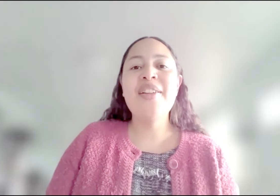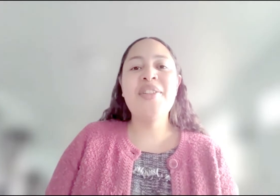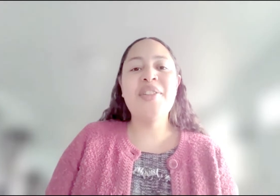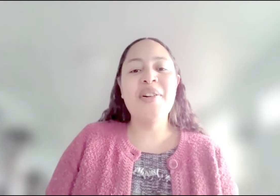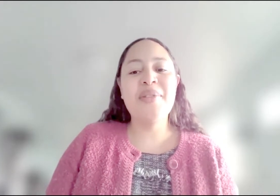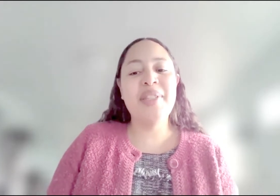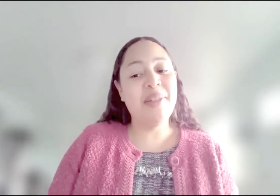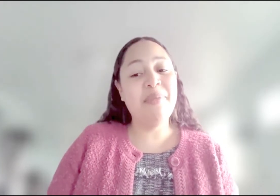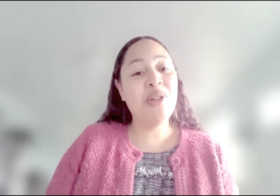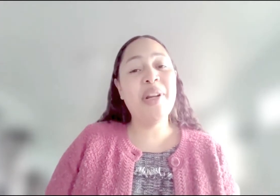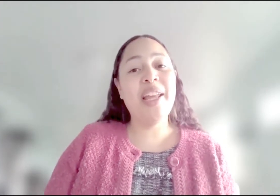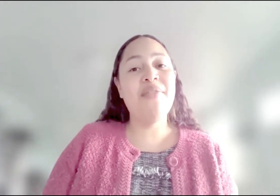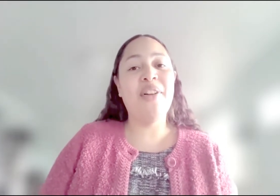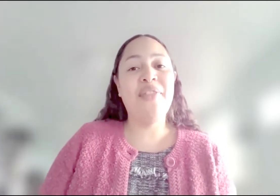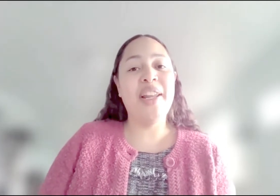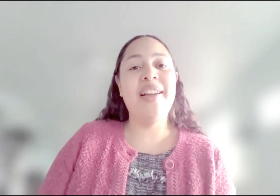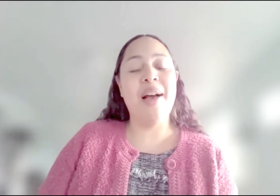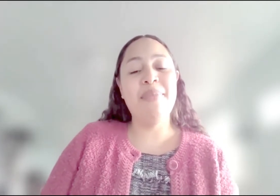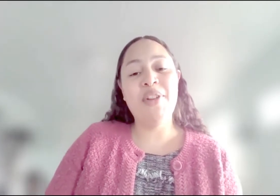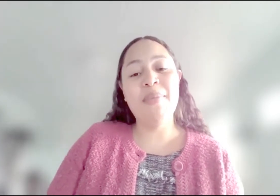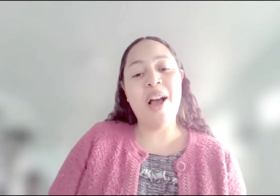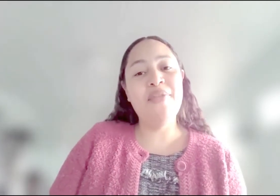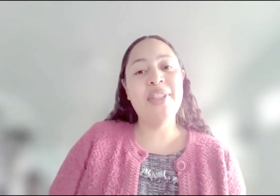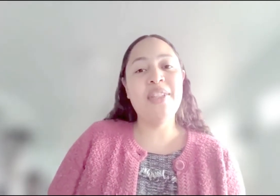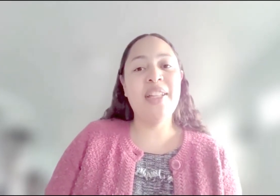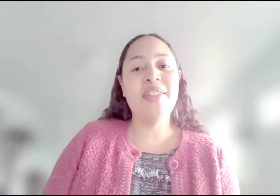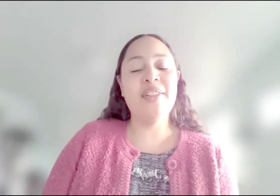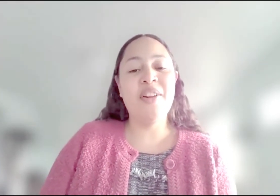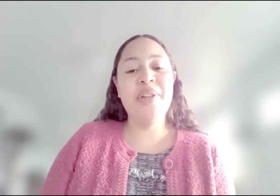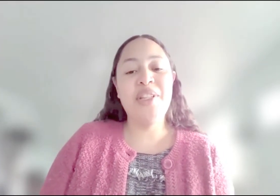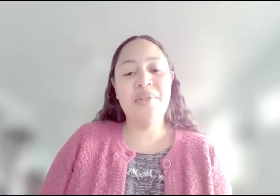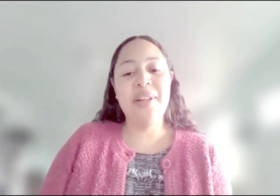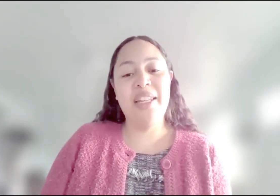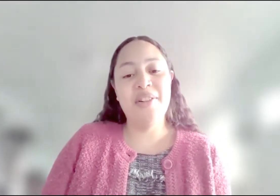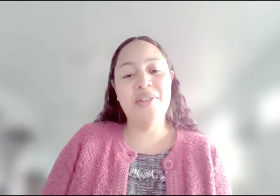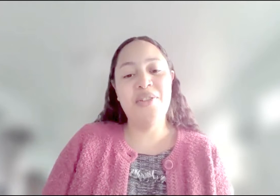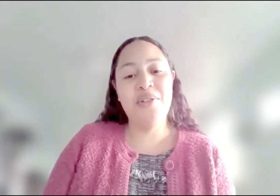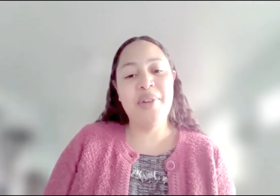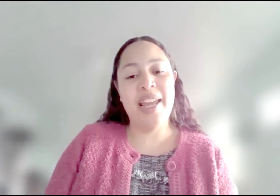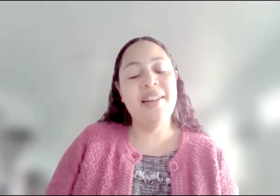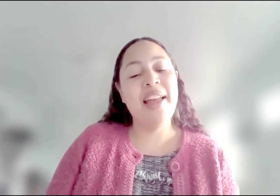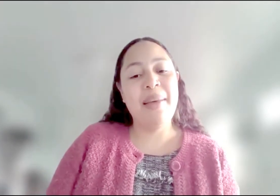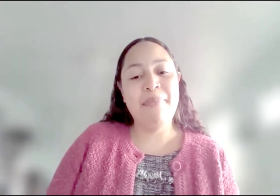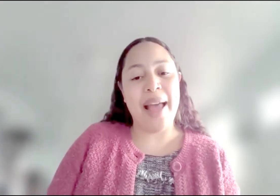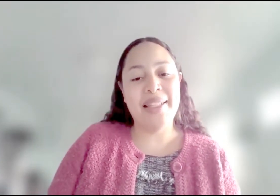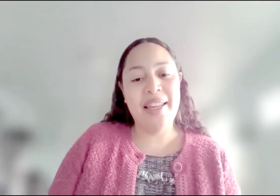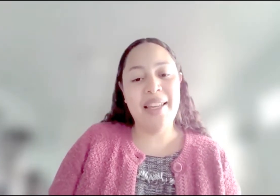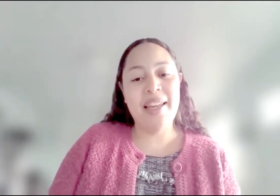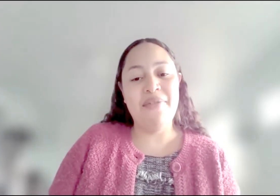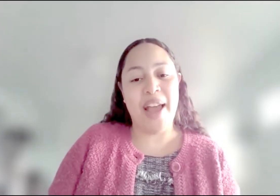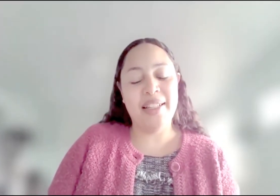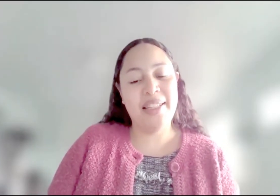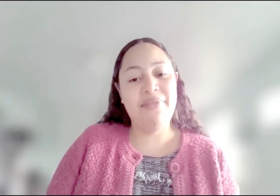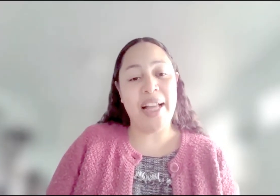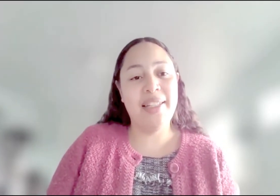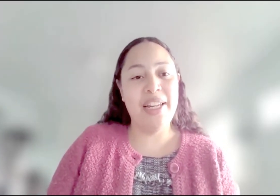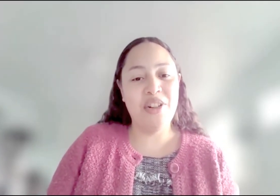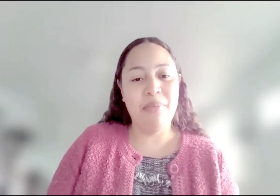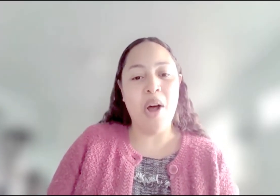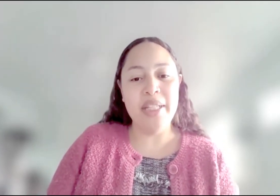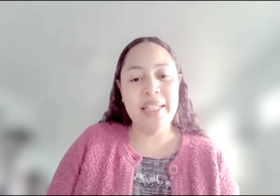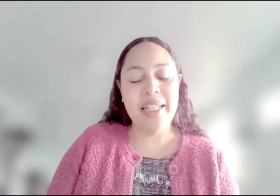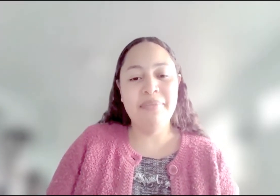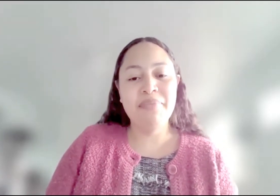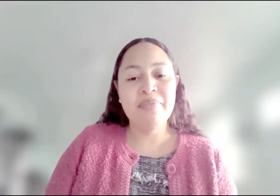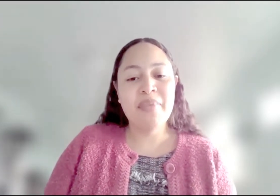strategies. So since a majority of our funding comes from the Office of Head Start, we do adhere to a masking and